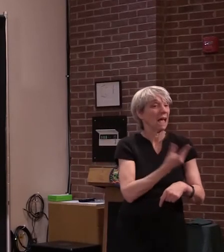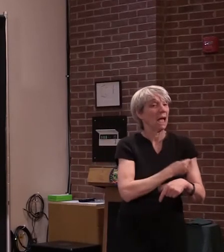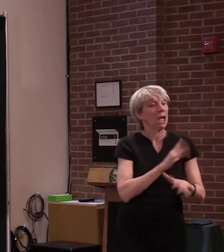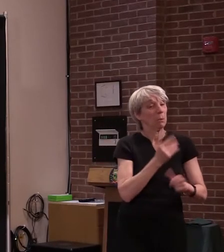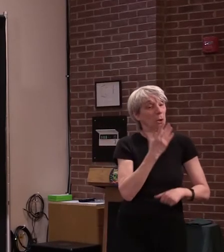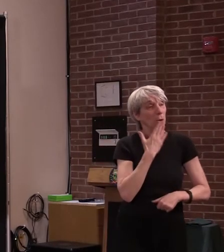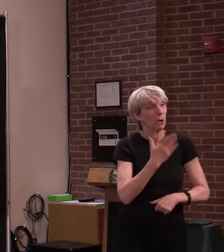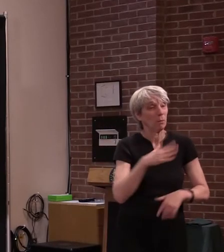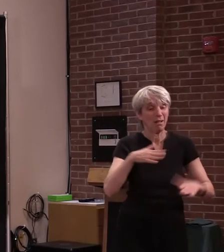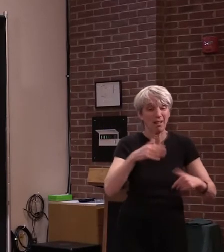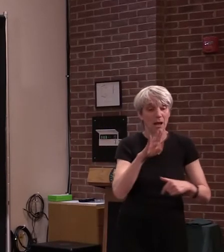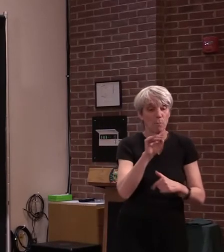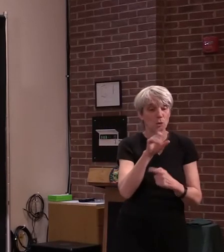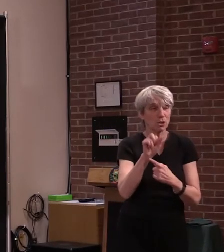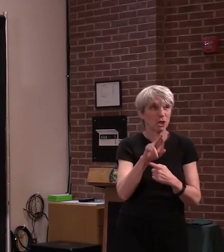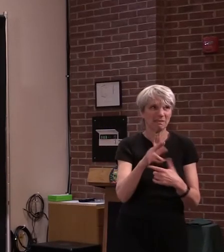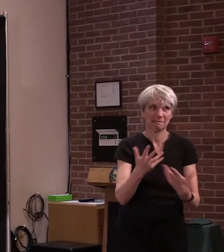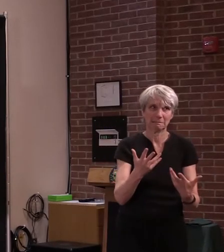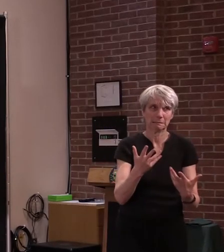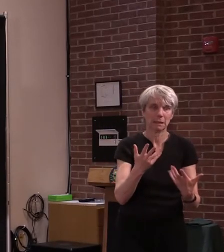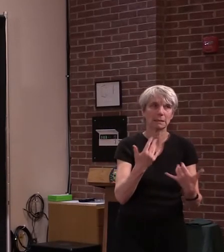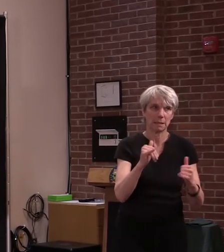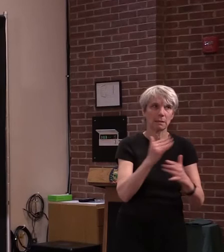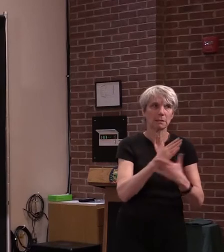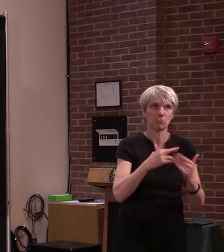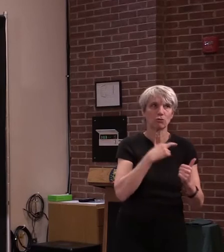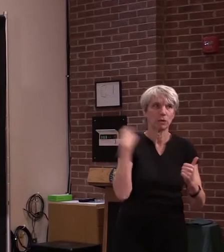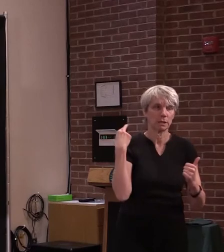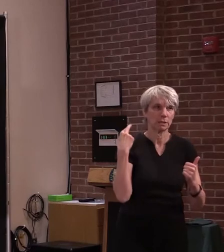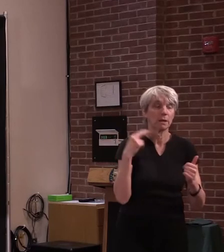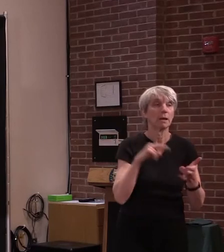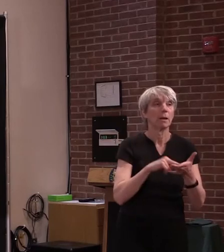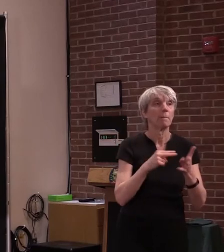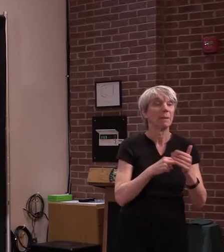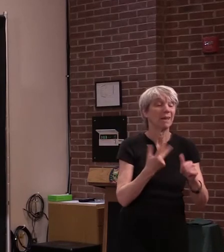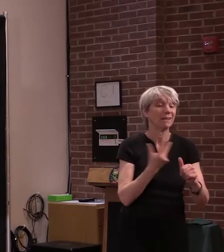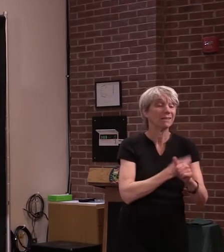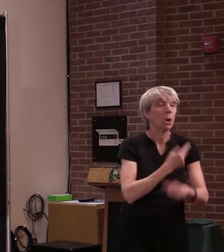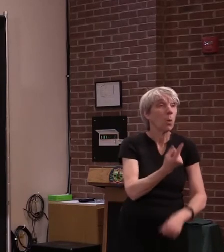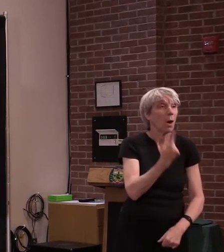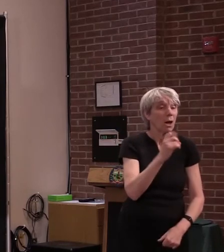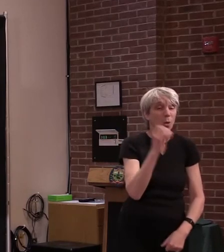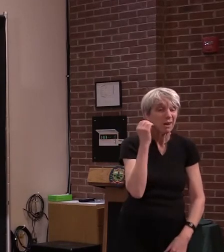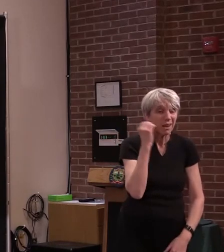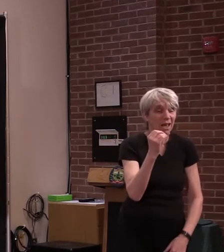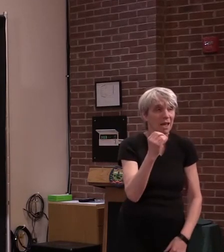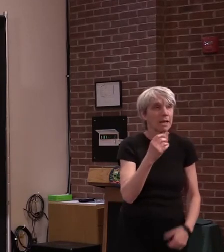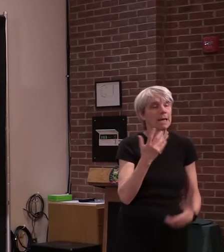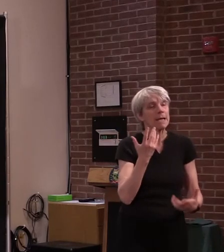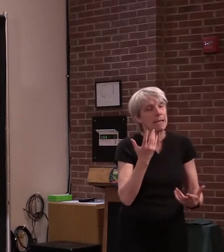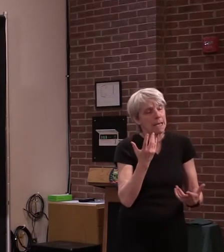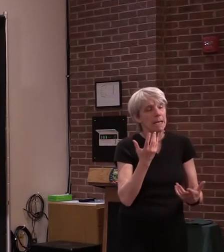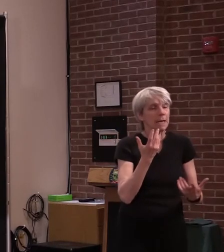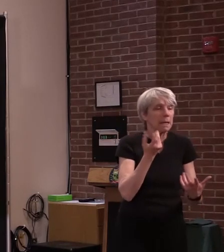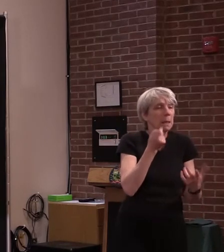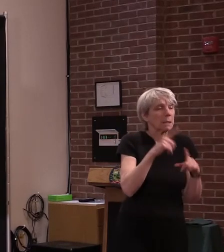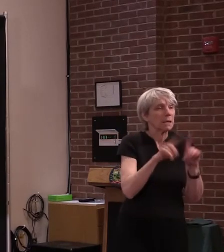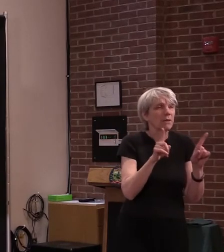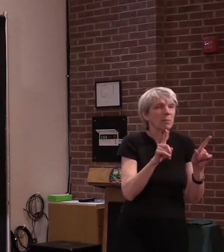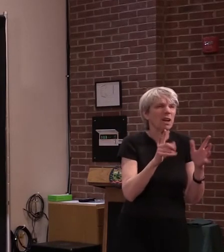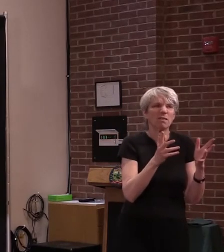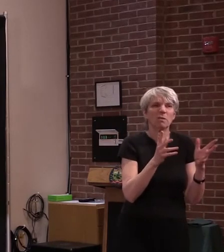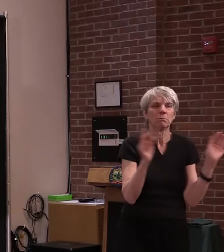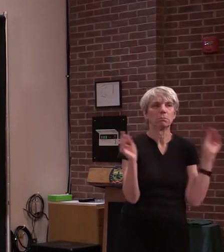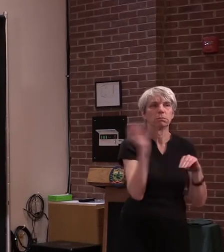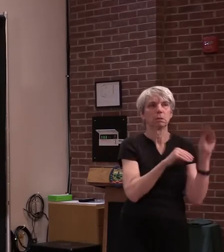need to be fully protected. So having a single dose or having no doses, you know, there is a difference. But at this point, it's,